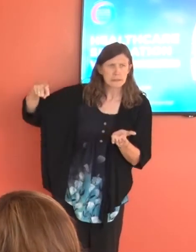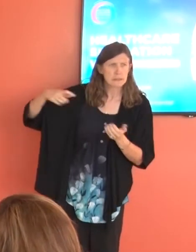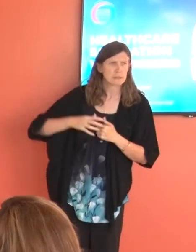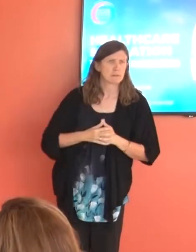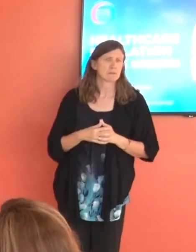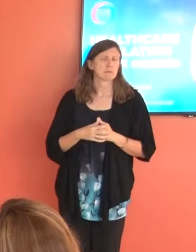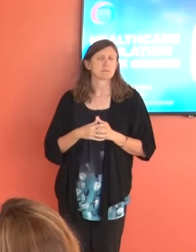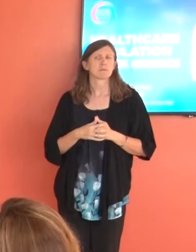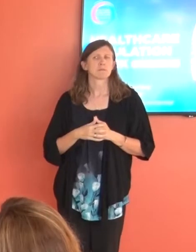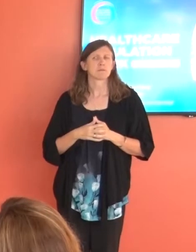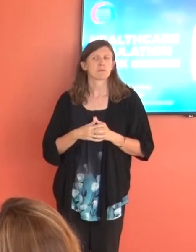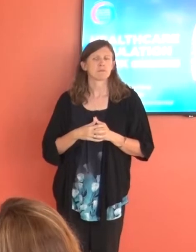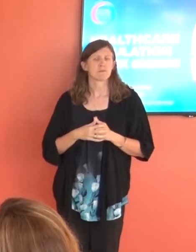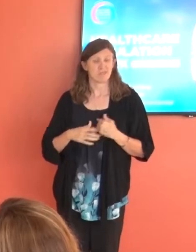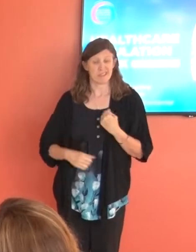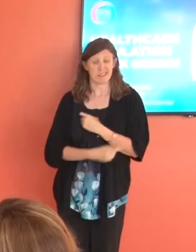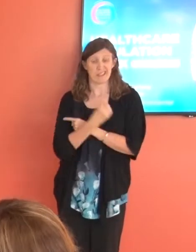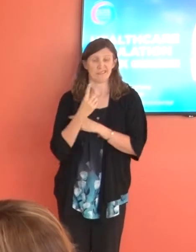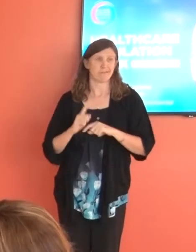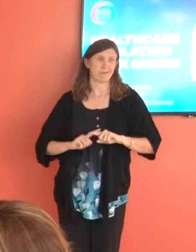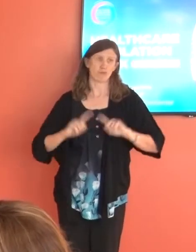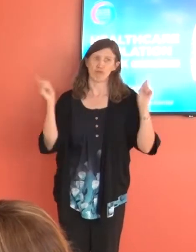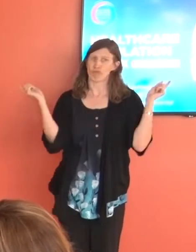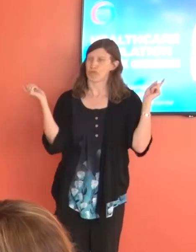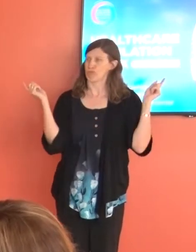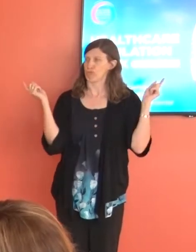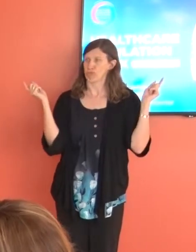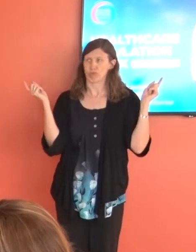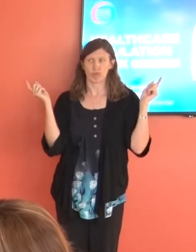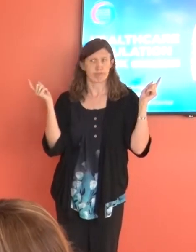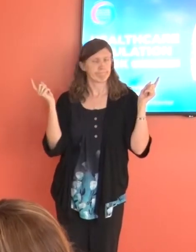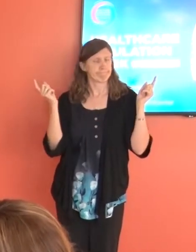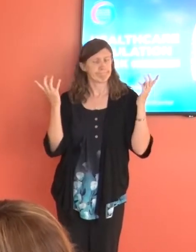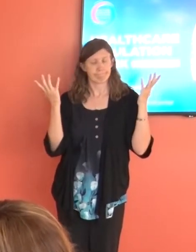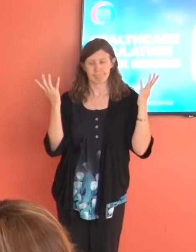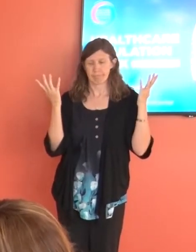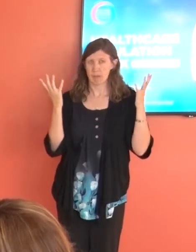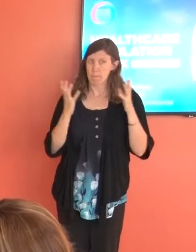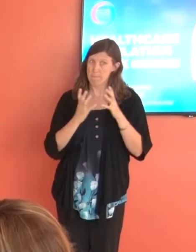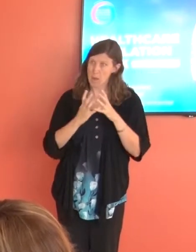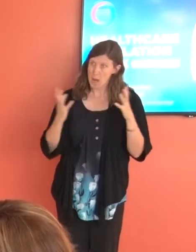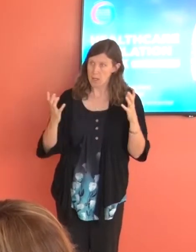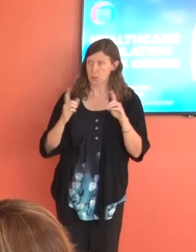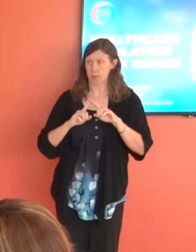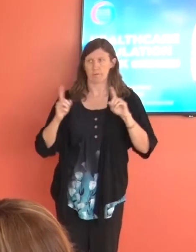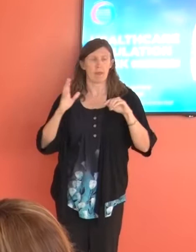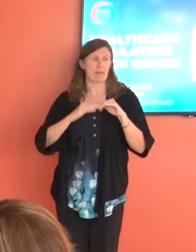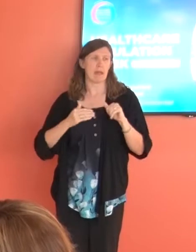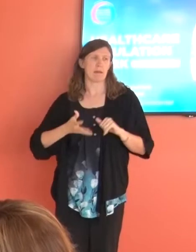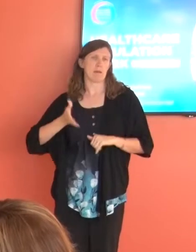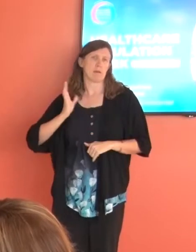And it is a different day and age. It is, I'll tell you, much different than when I was a